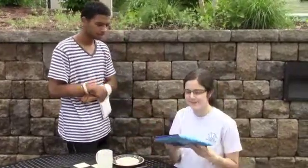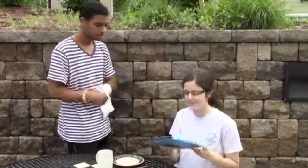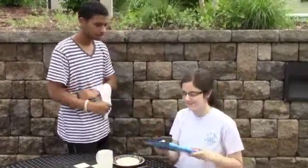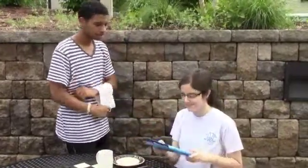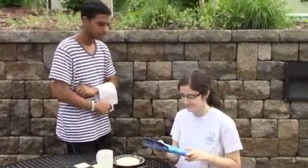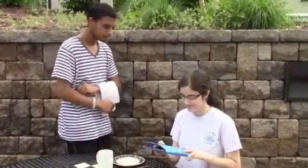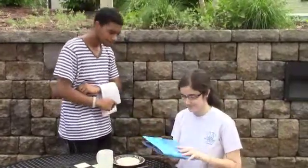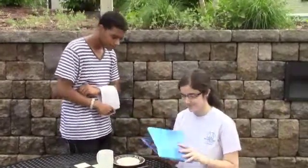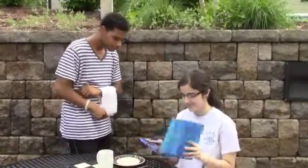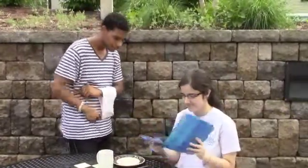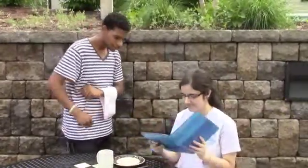Ah, a menu.